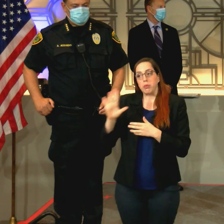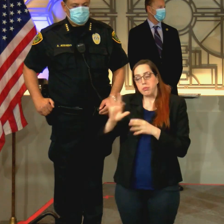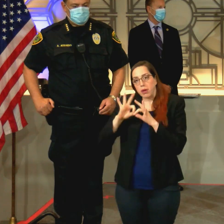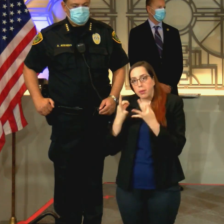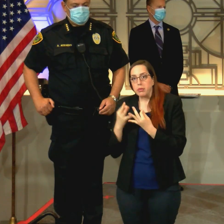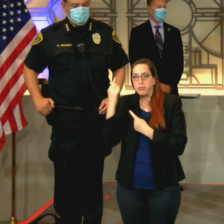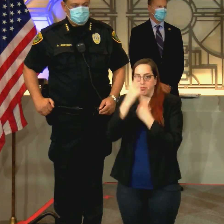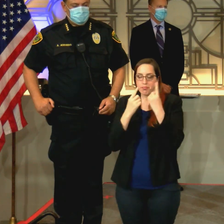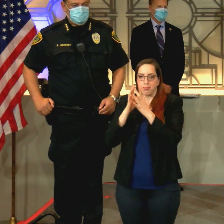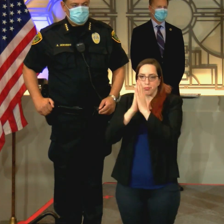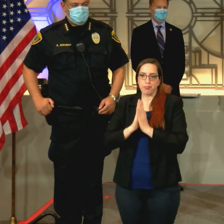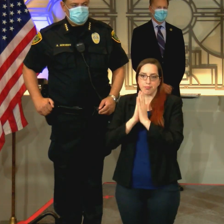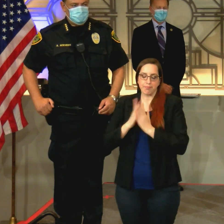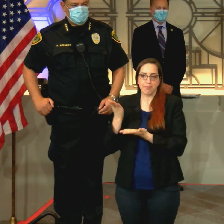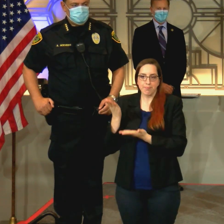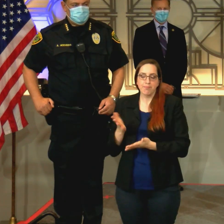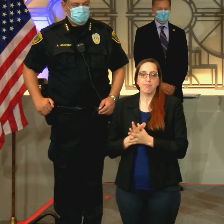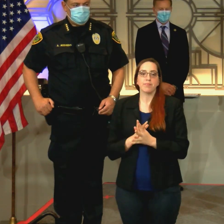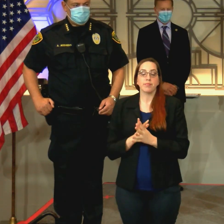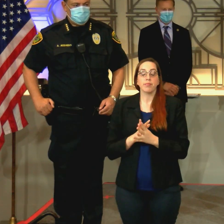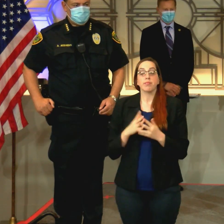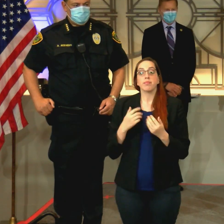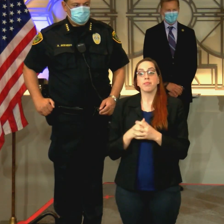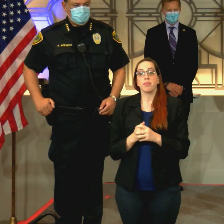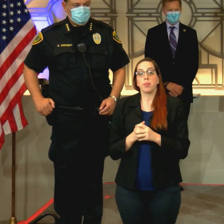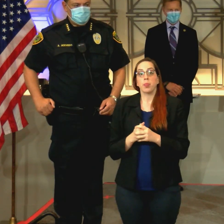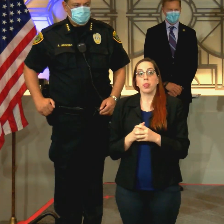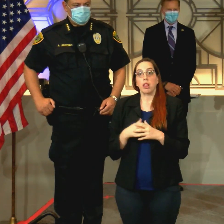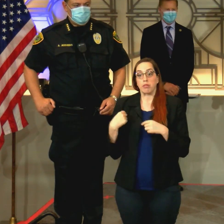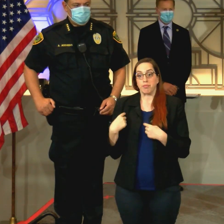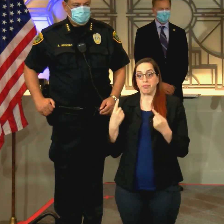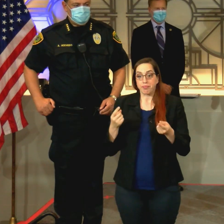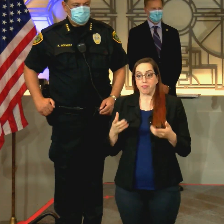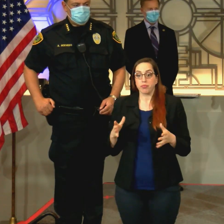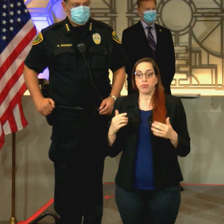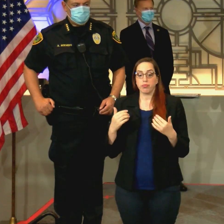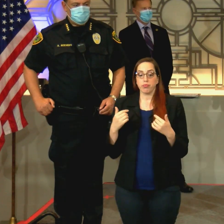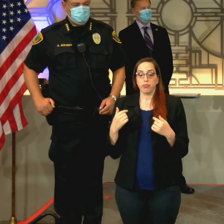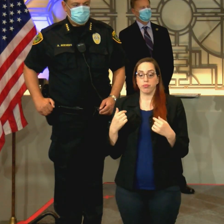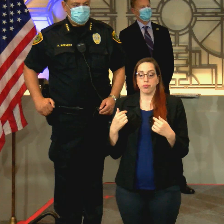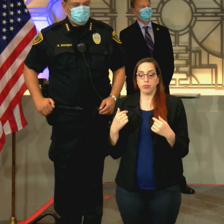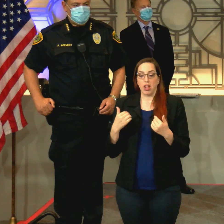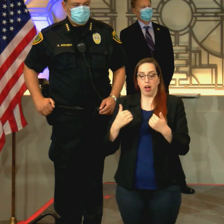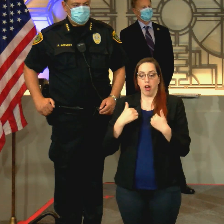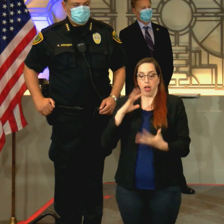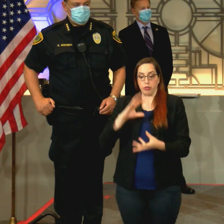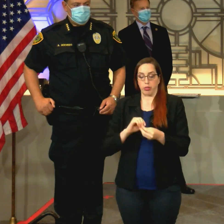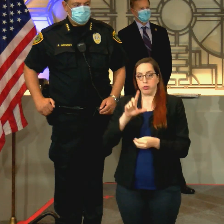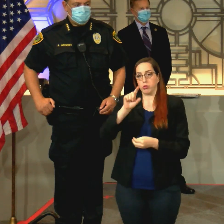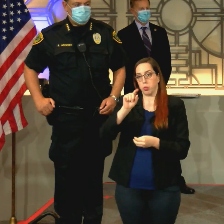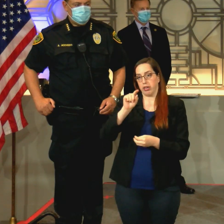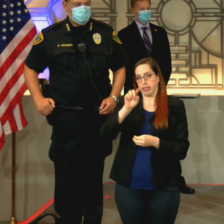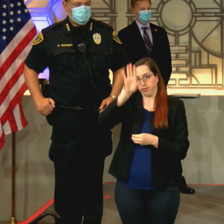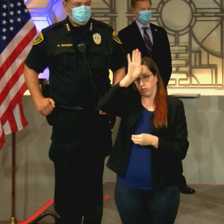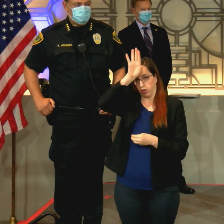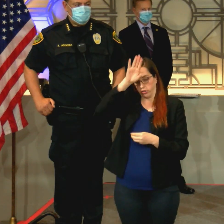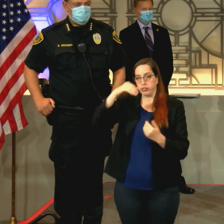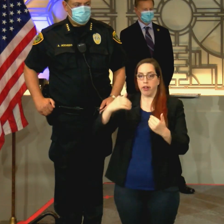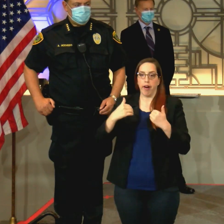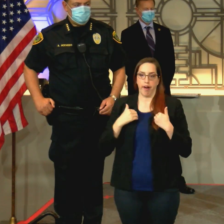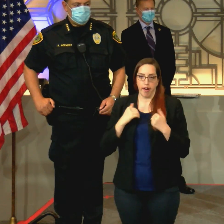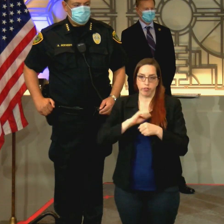prayers. We have, through the course of this operation, we've had 20 firefighters that have been tested positive